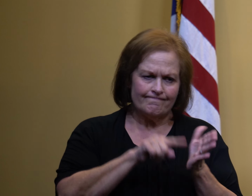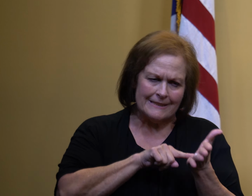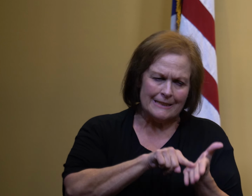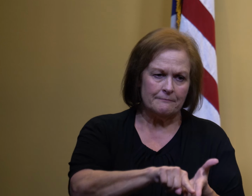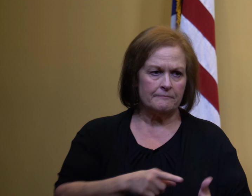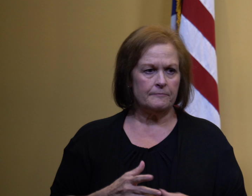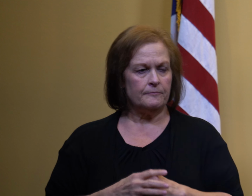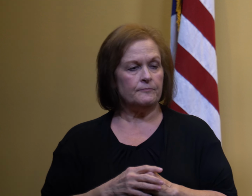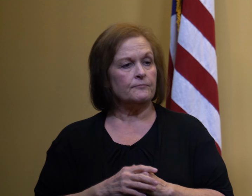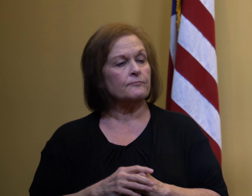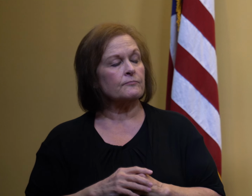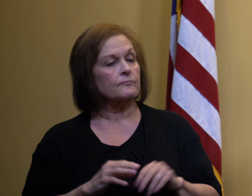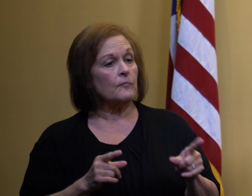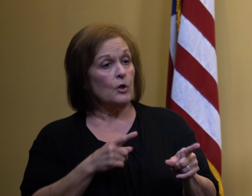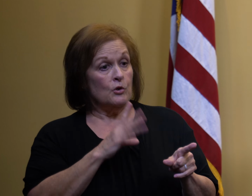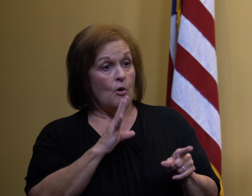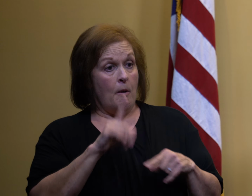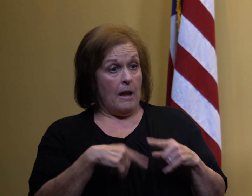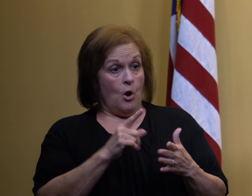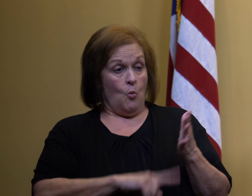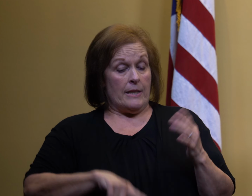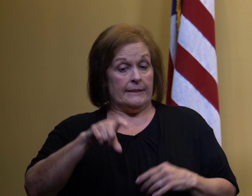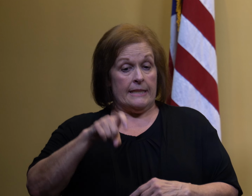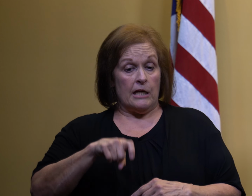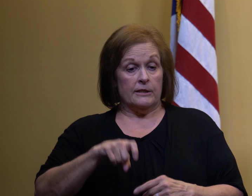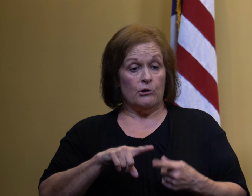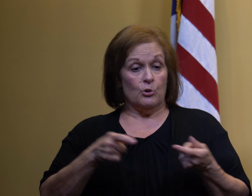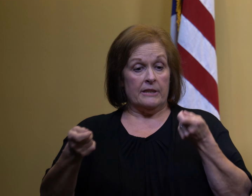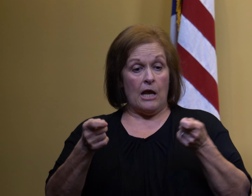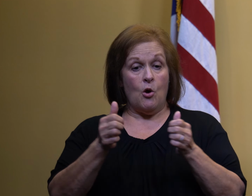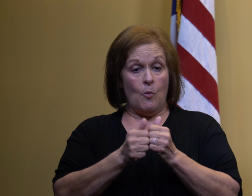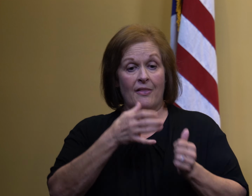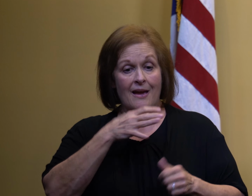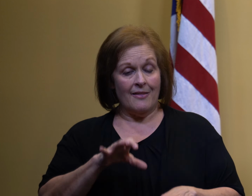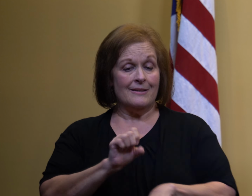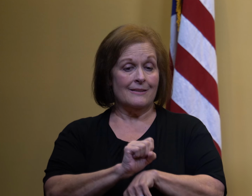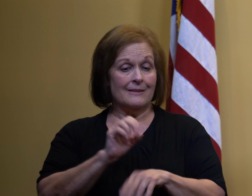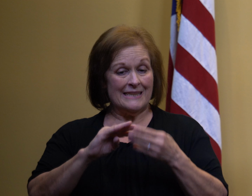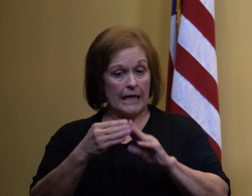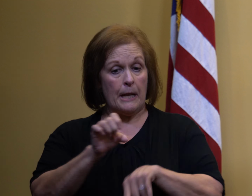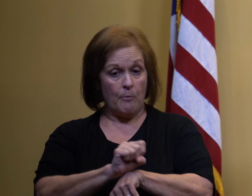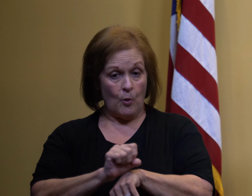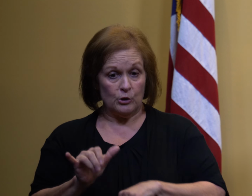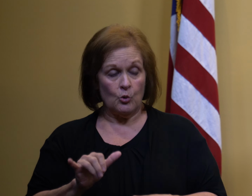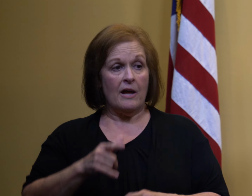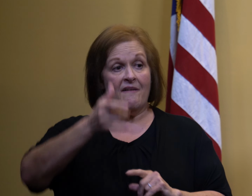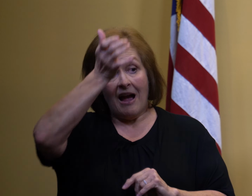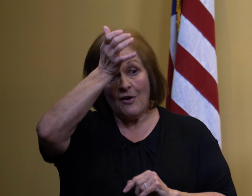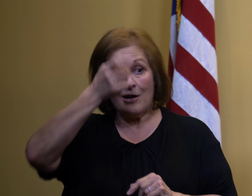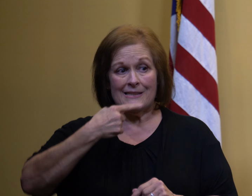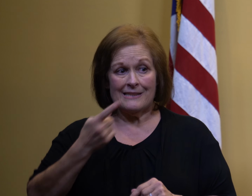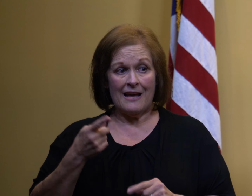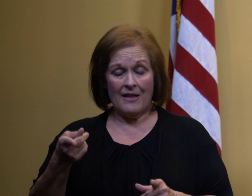WGNO and the Emerite. Mary, you talk about doing what's necessary to deal with the heat city employees as well. Firefighters tell me